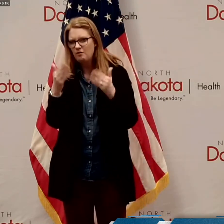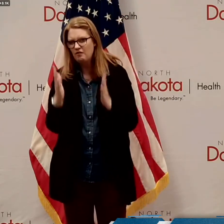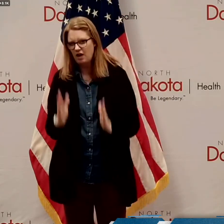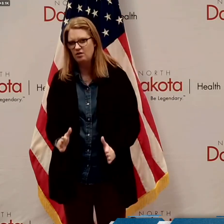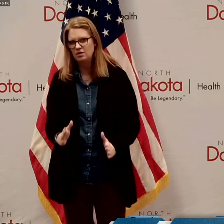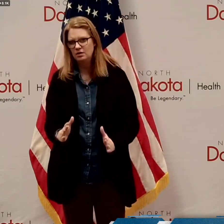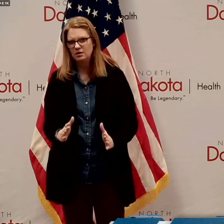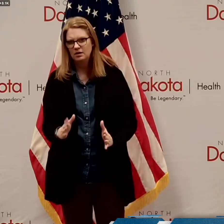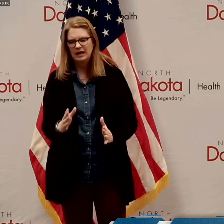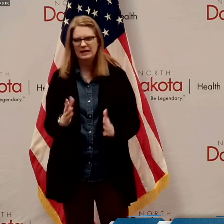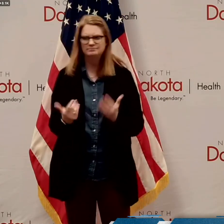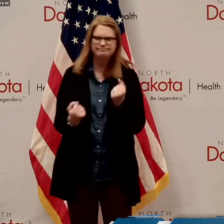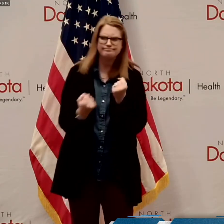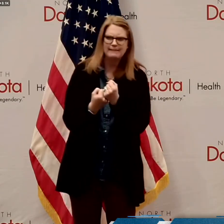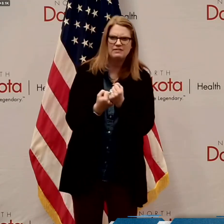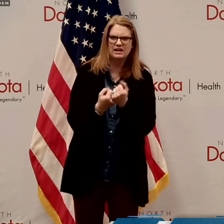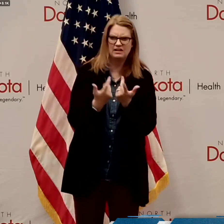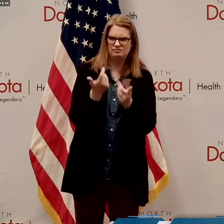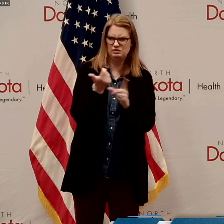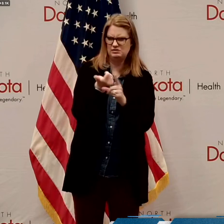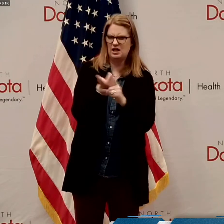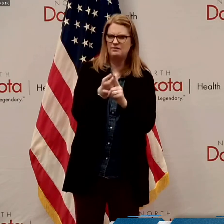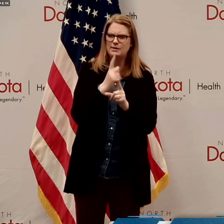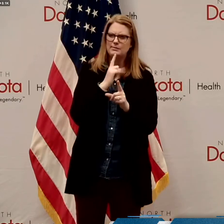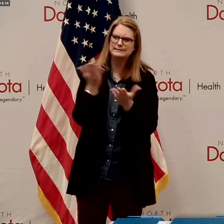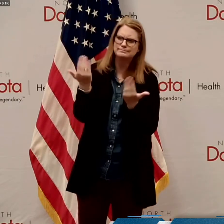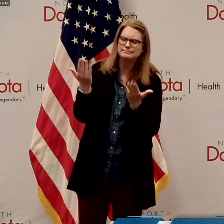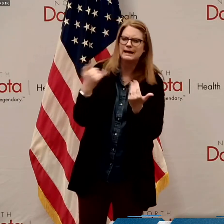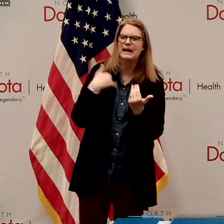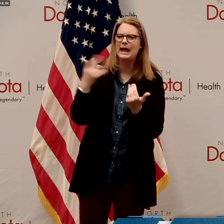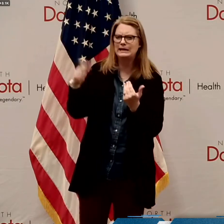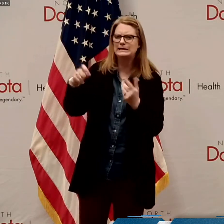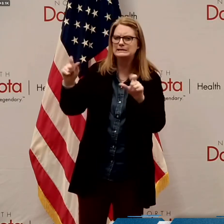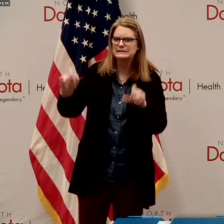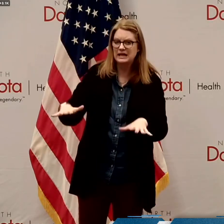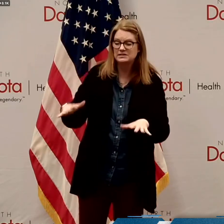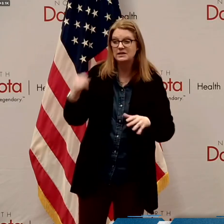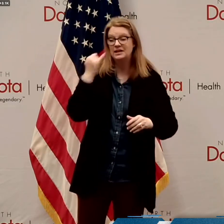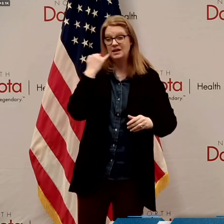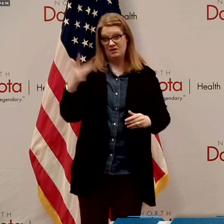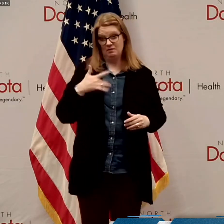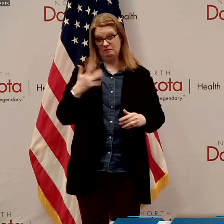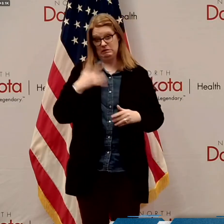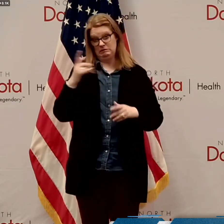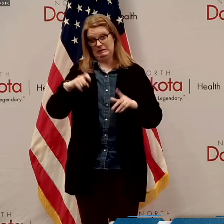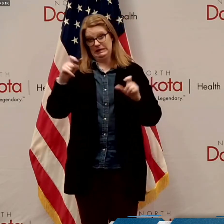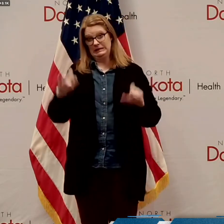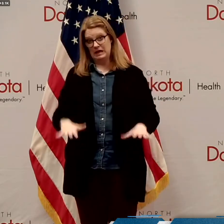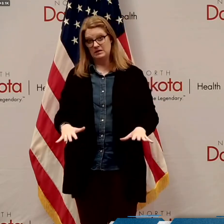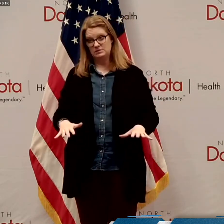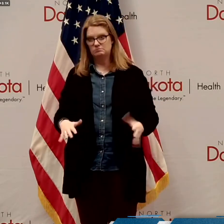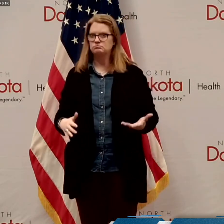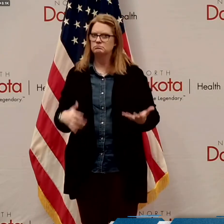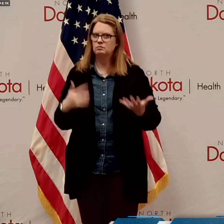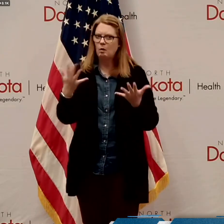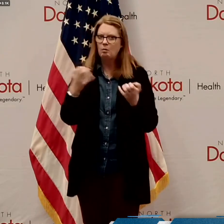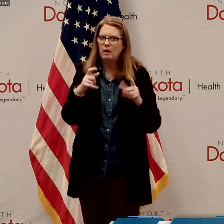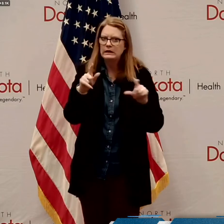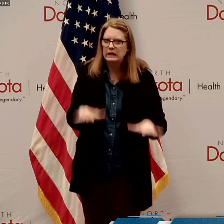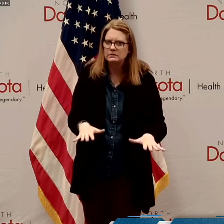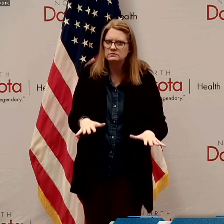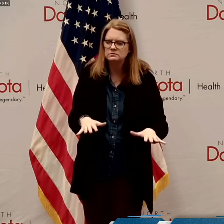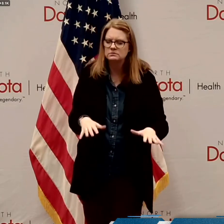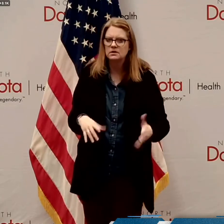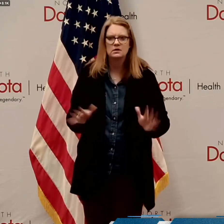and advocate for yourself to get a test, because if you're feeling like you need a test, we want you to get tested. We do not want to